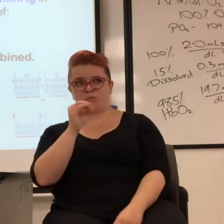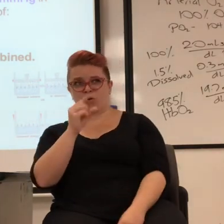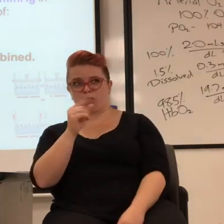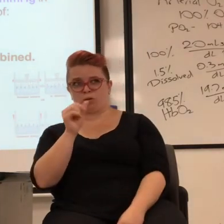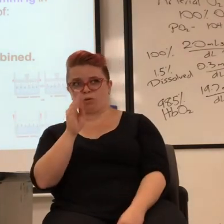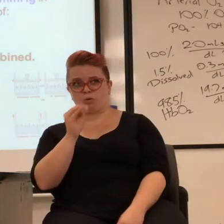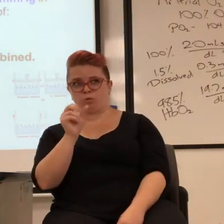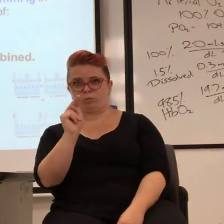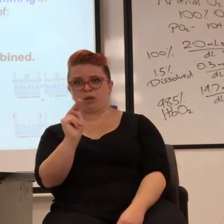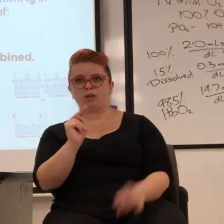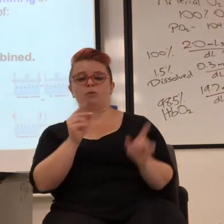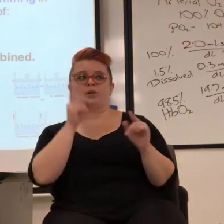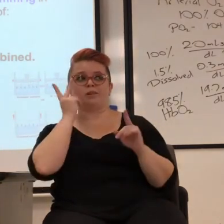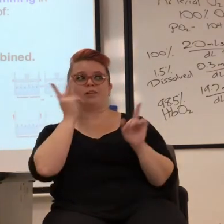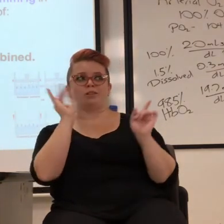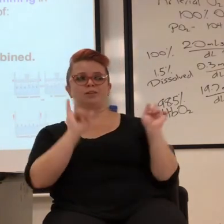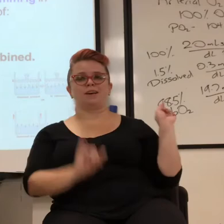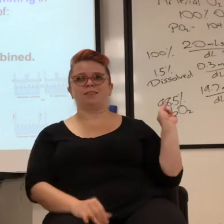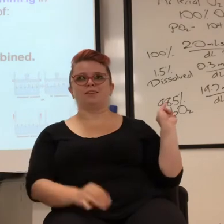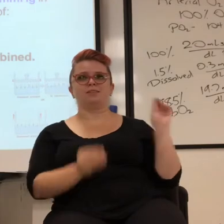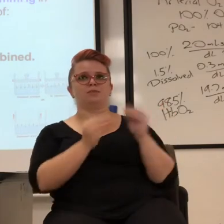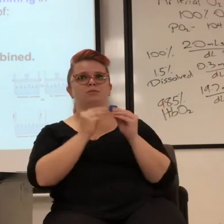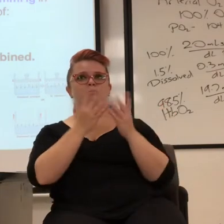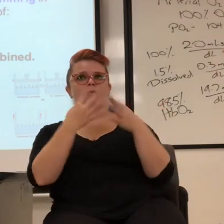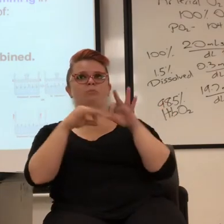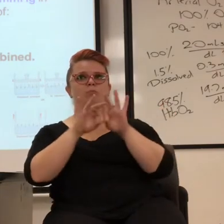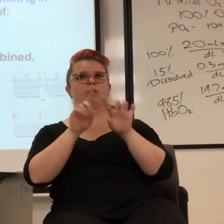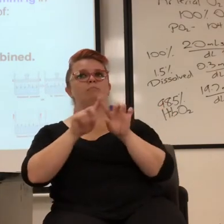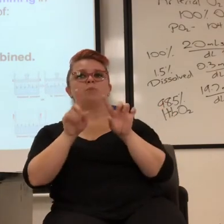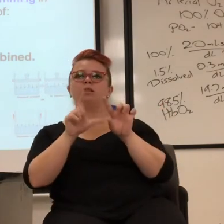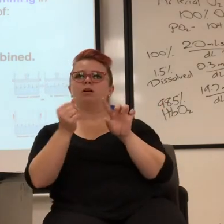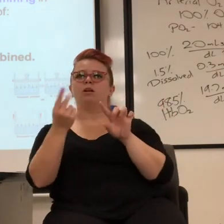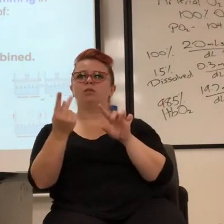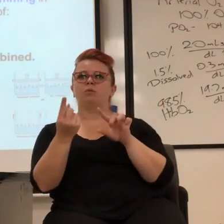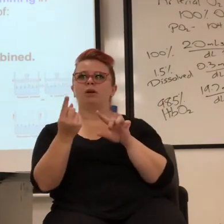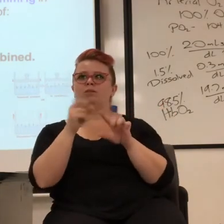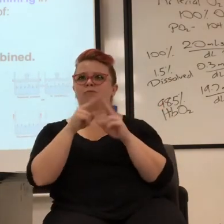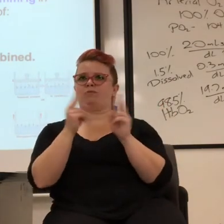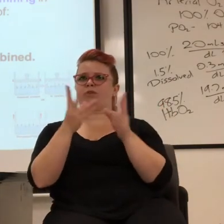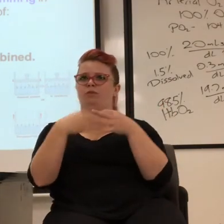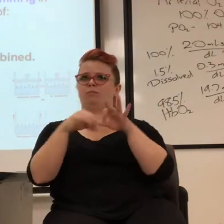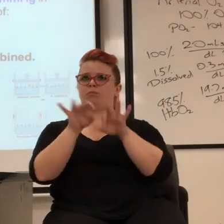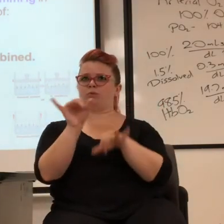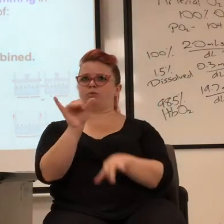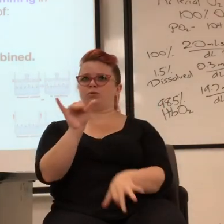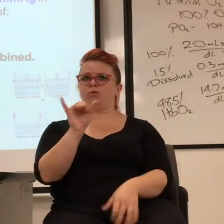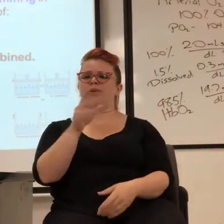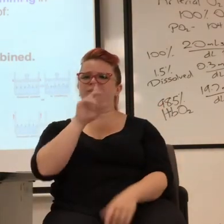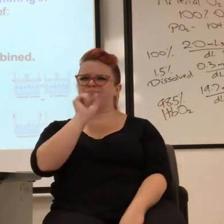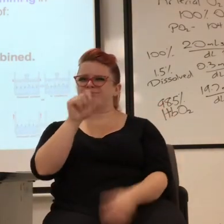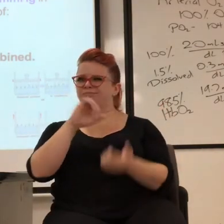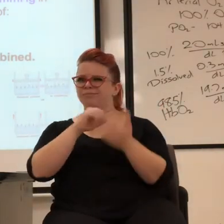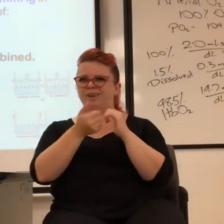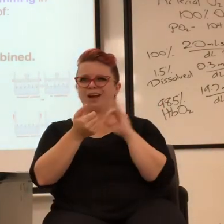Well, it would appear this one is. However, this one's very important. The question becomes, how does this come into play?